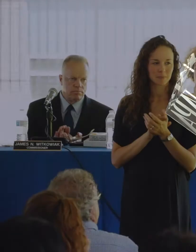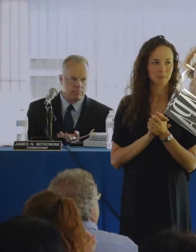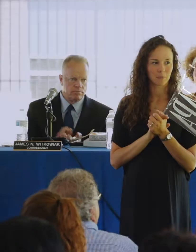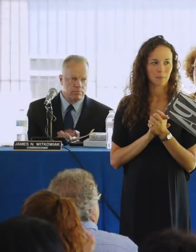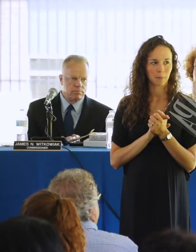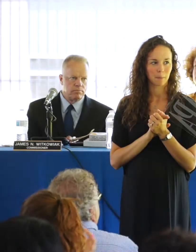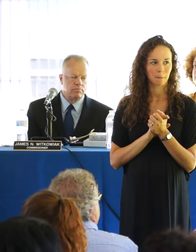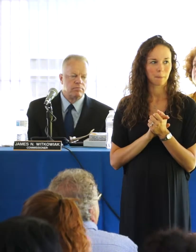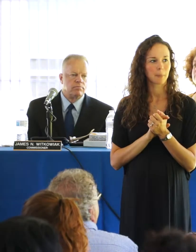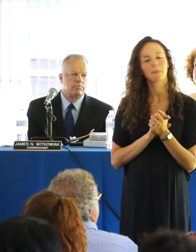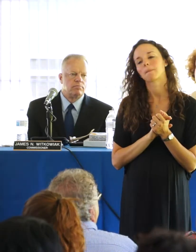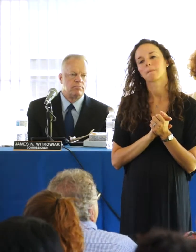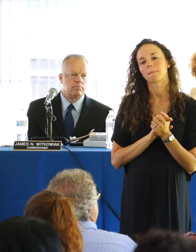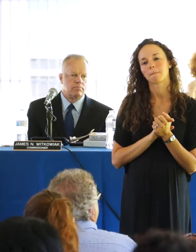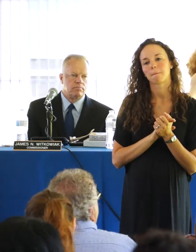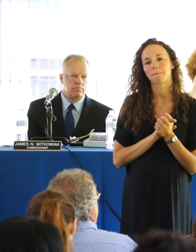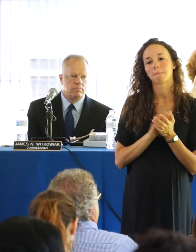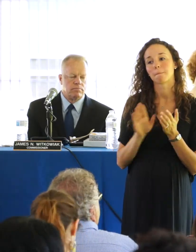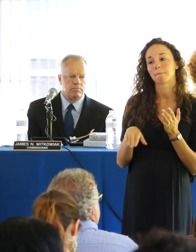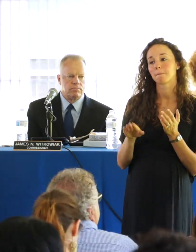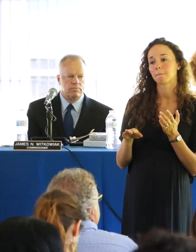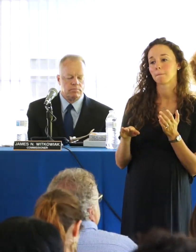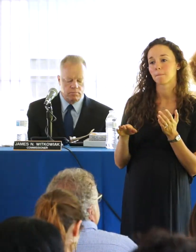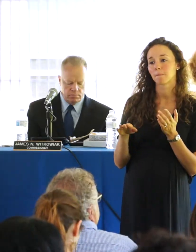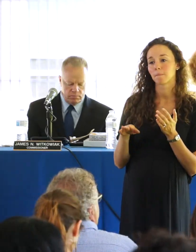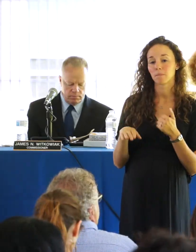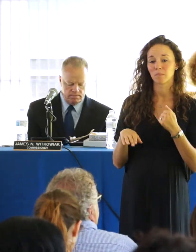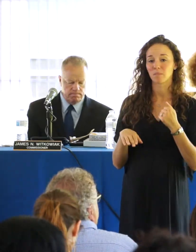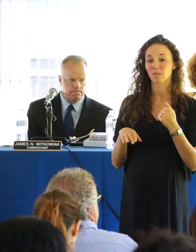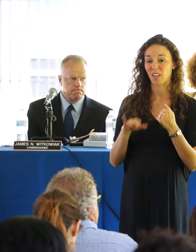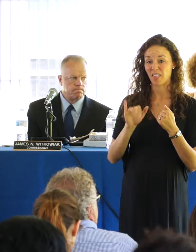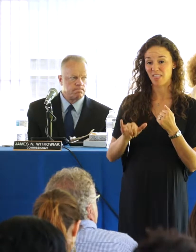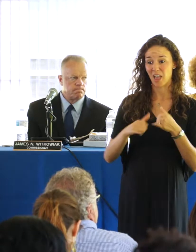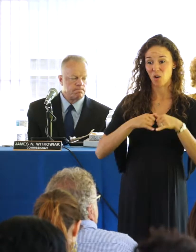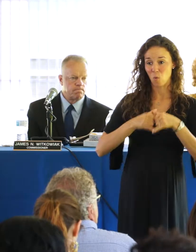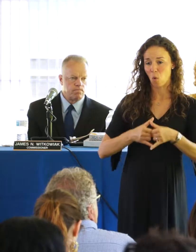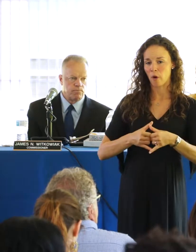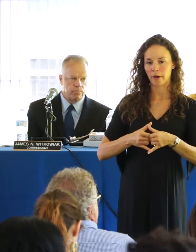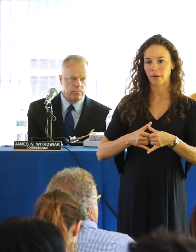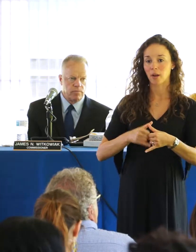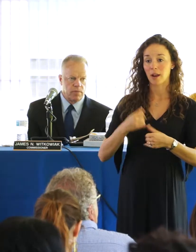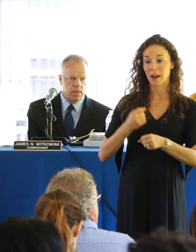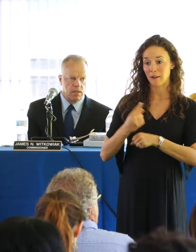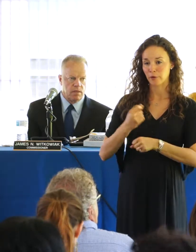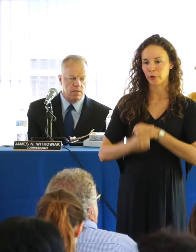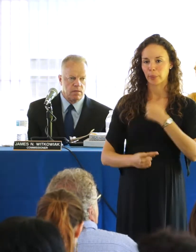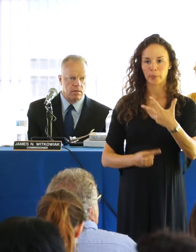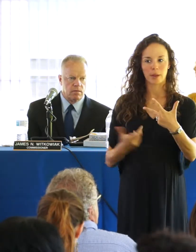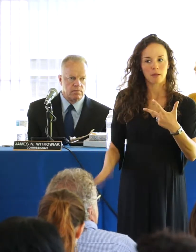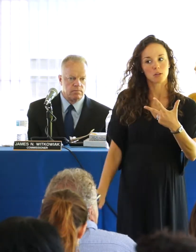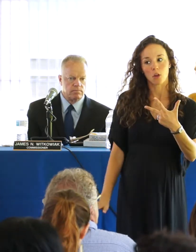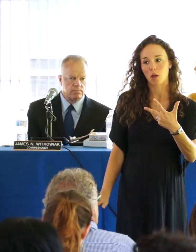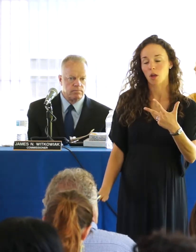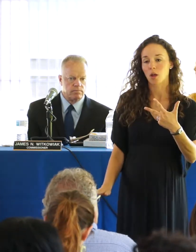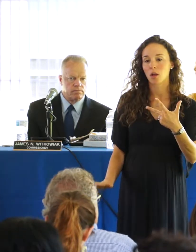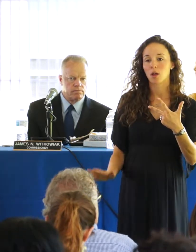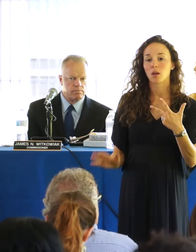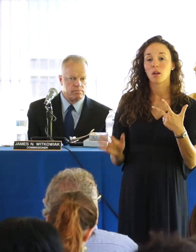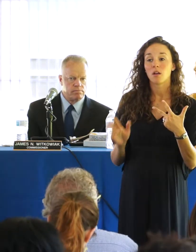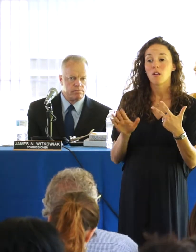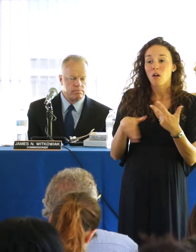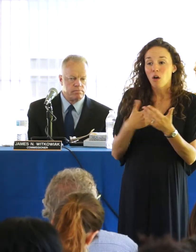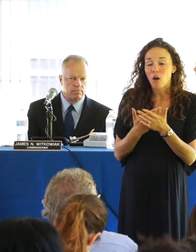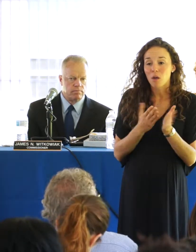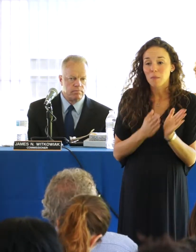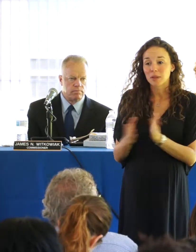As a point of fact, there are only 3 awards of this kind given every year, and we are in the company of the entire planning